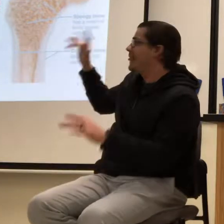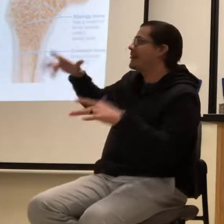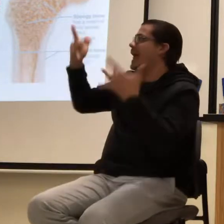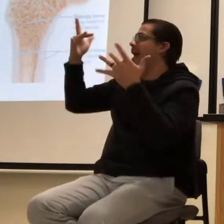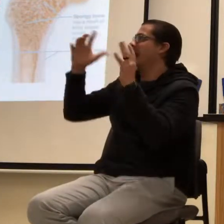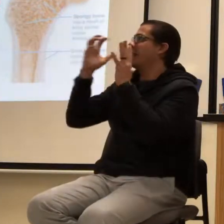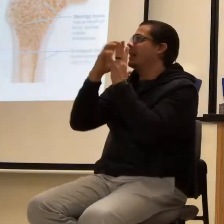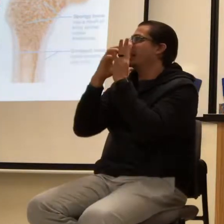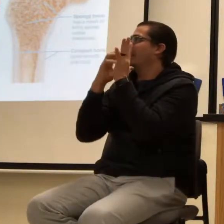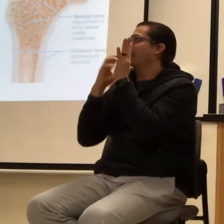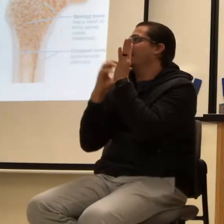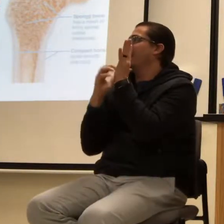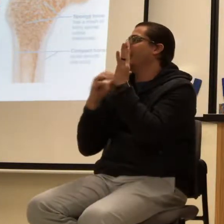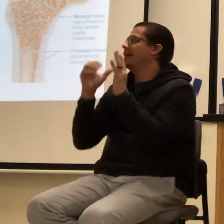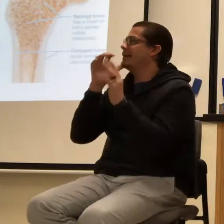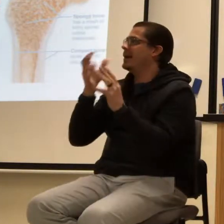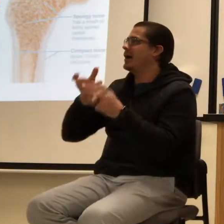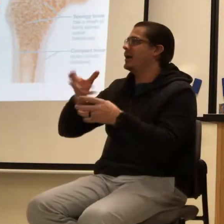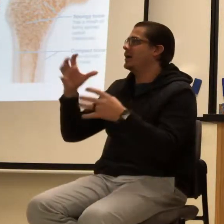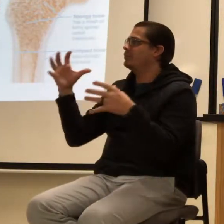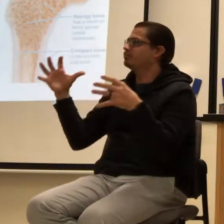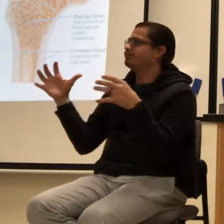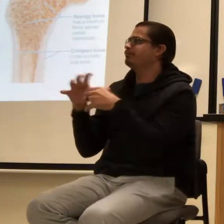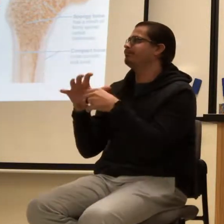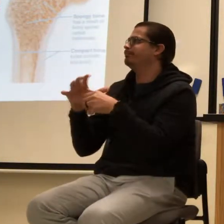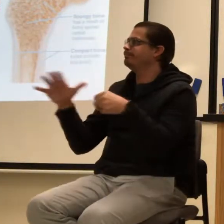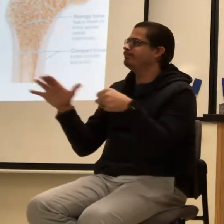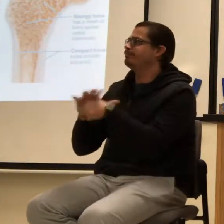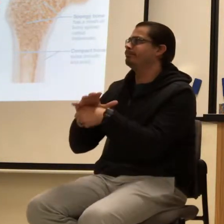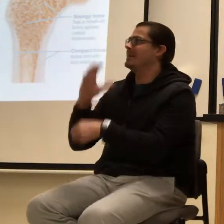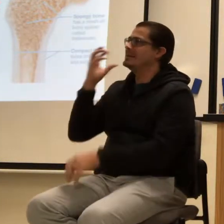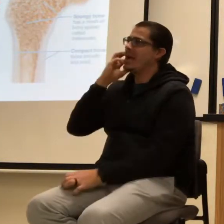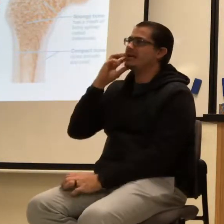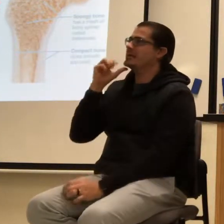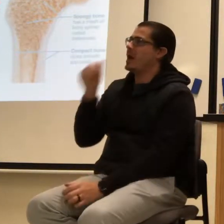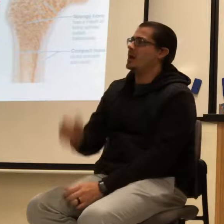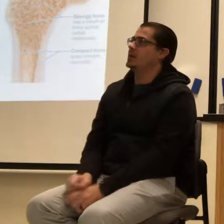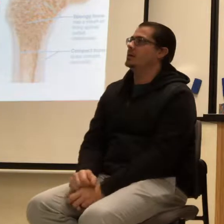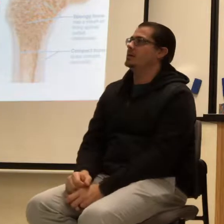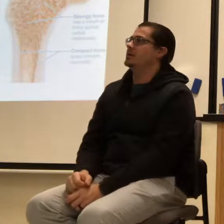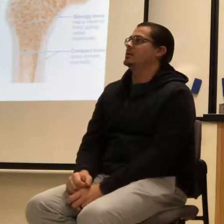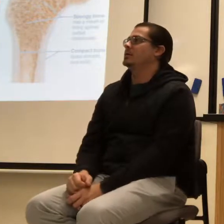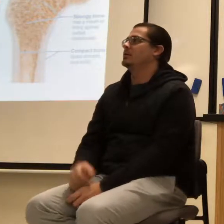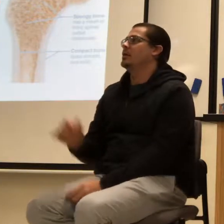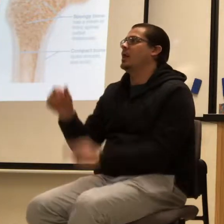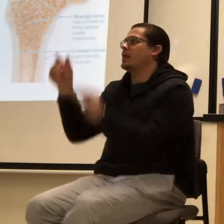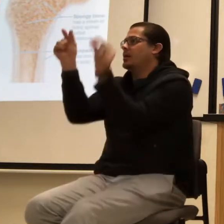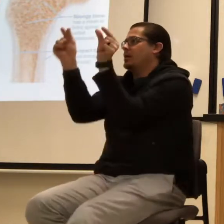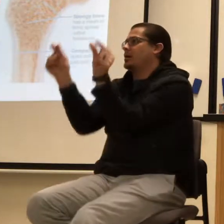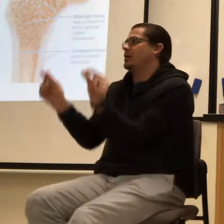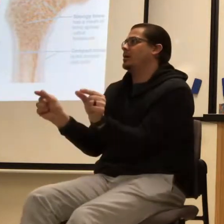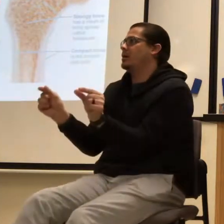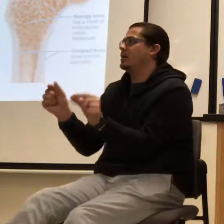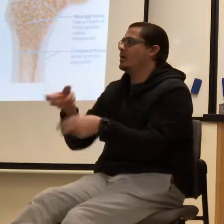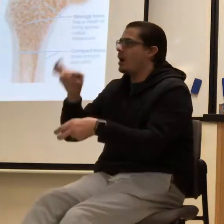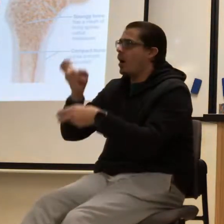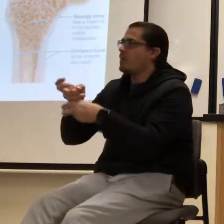airy, it's not compact and dense as compact bone is.